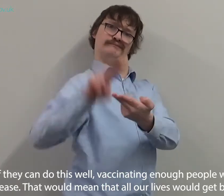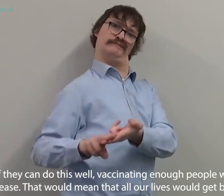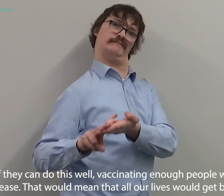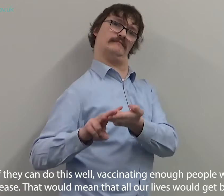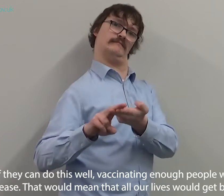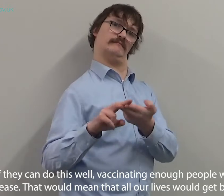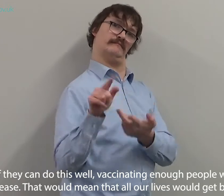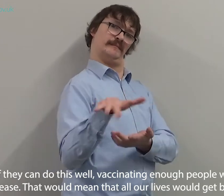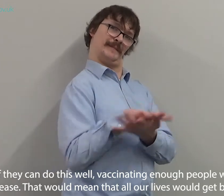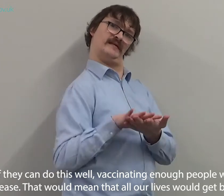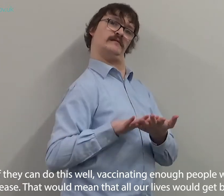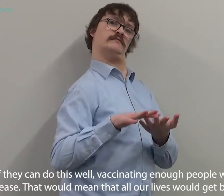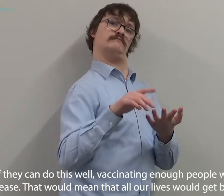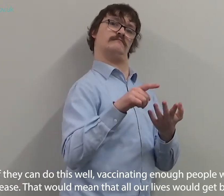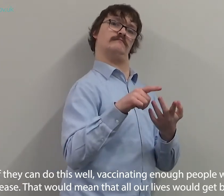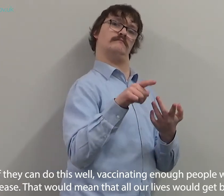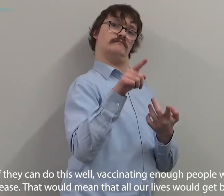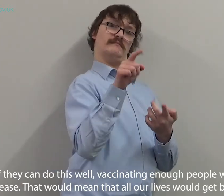That would mean that all our lives would get back to normal.